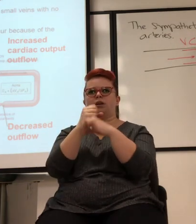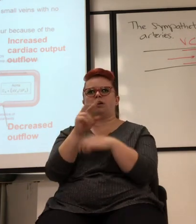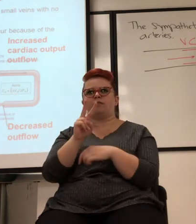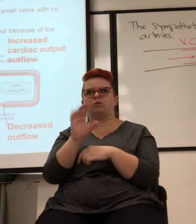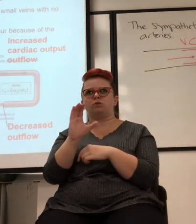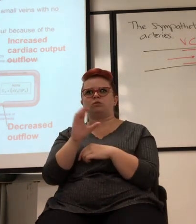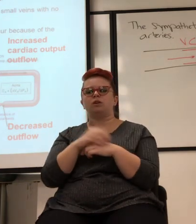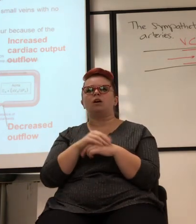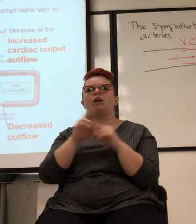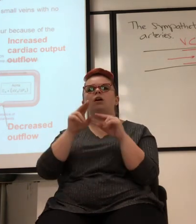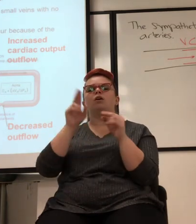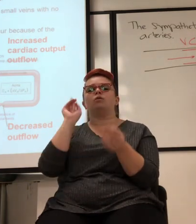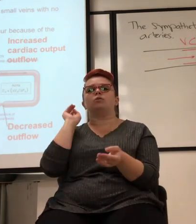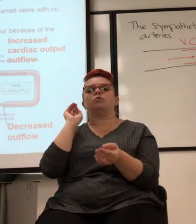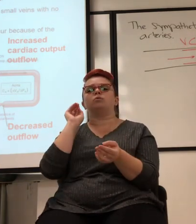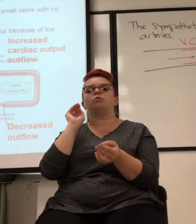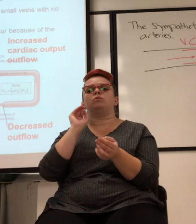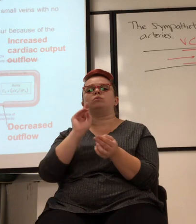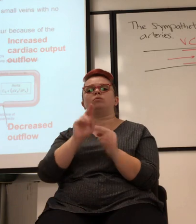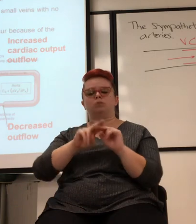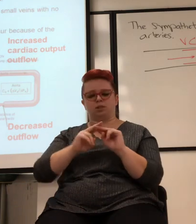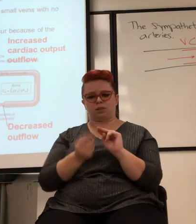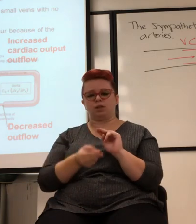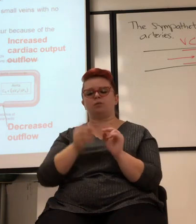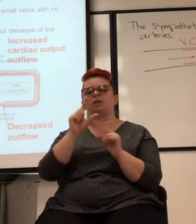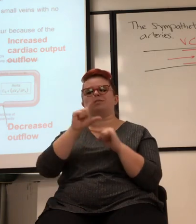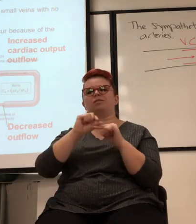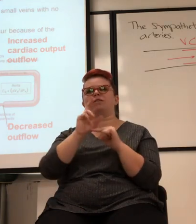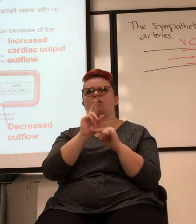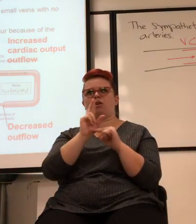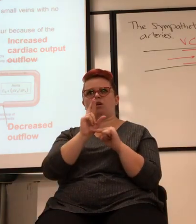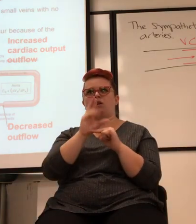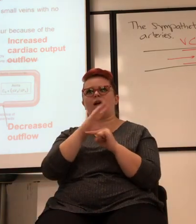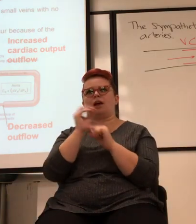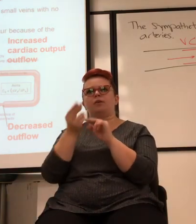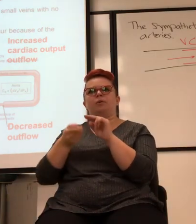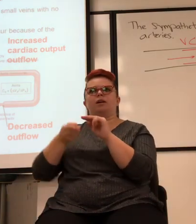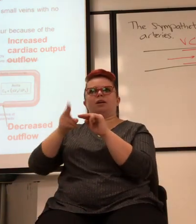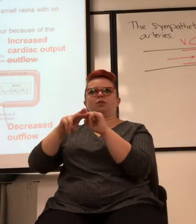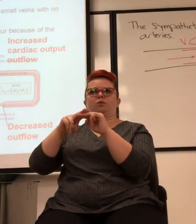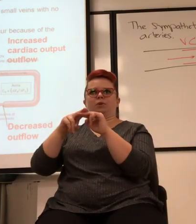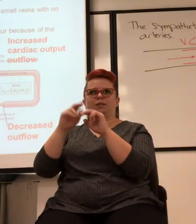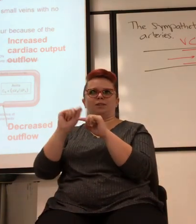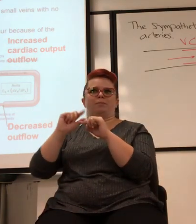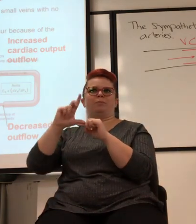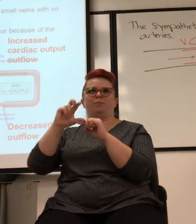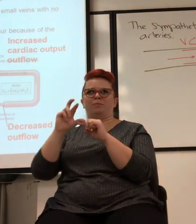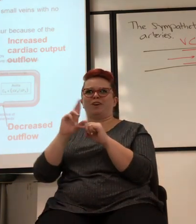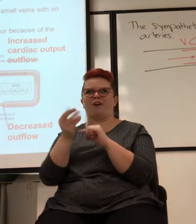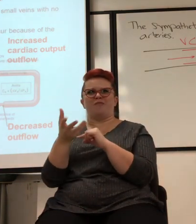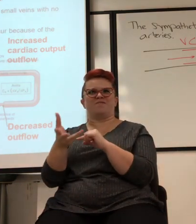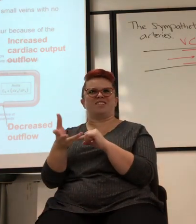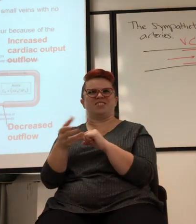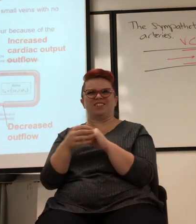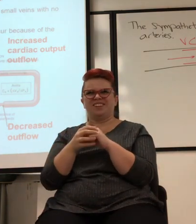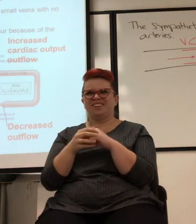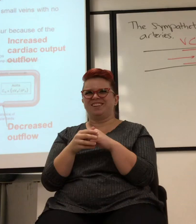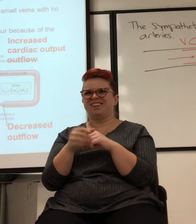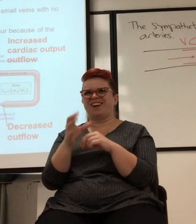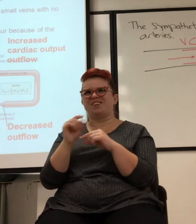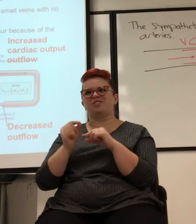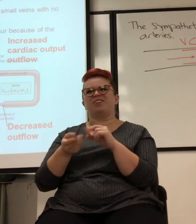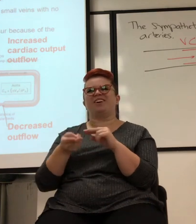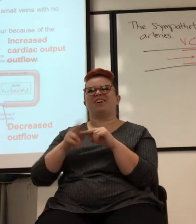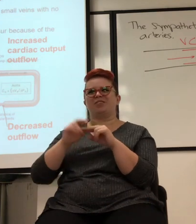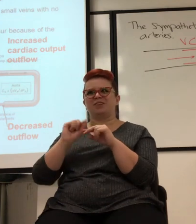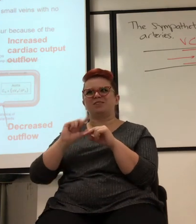decrease little r, right? You increase big R, and that helps to